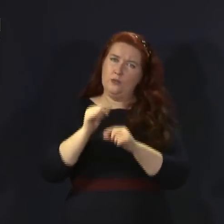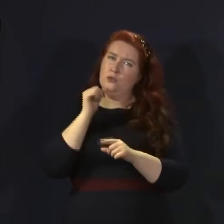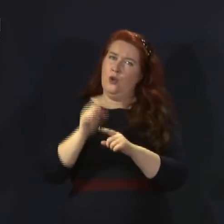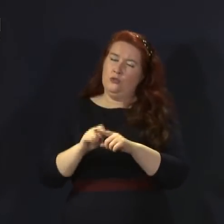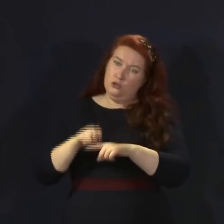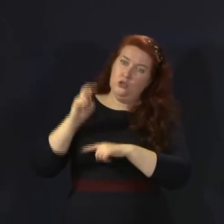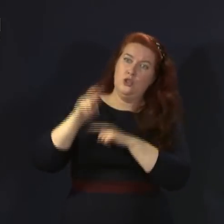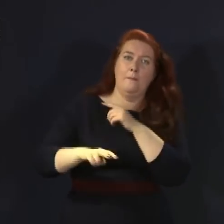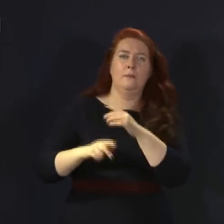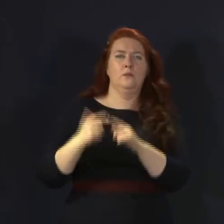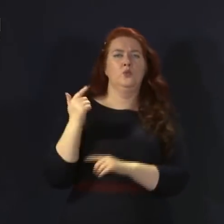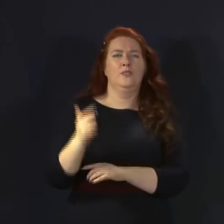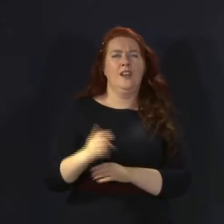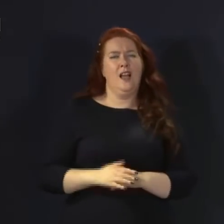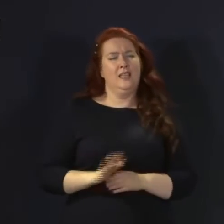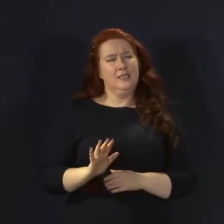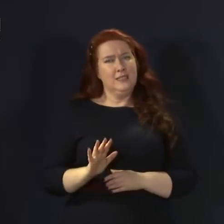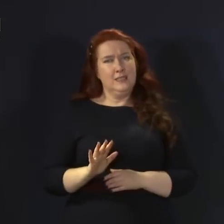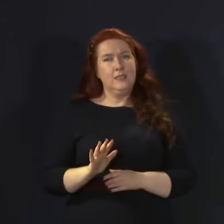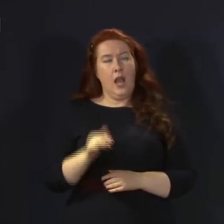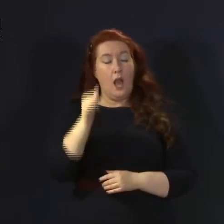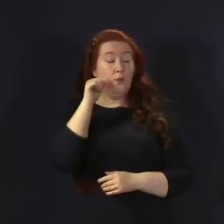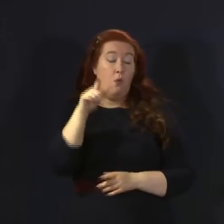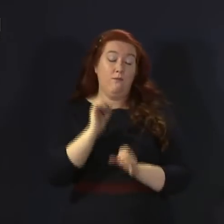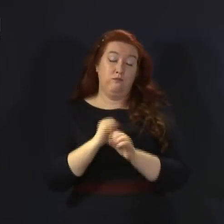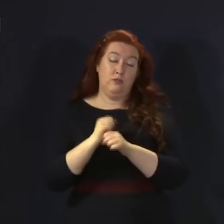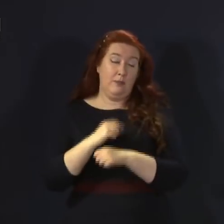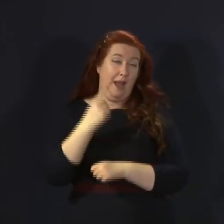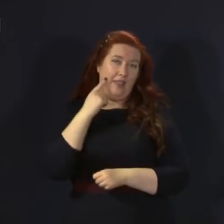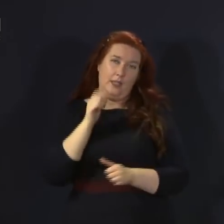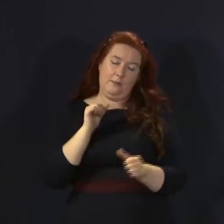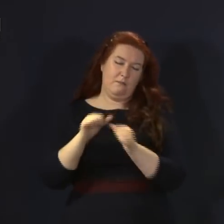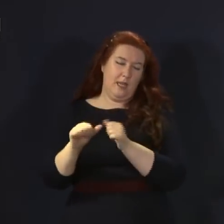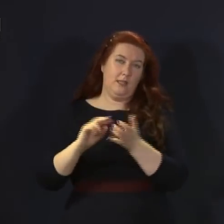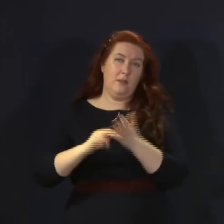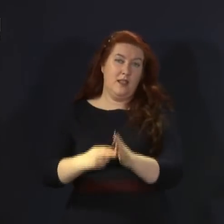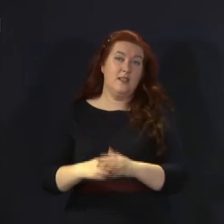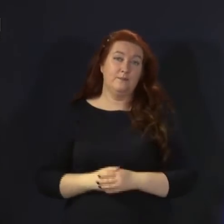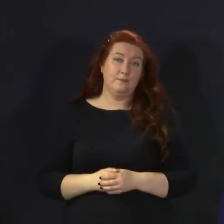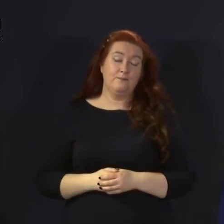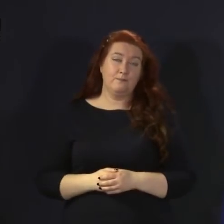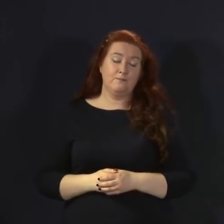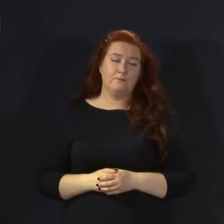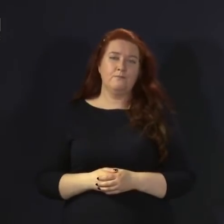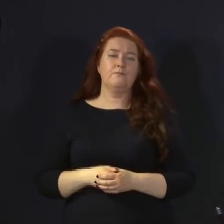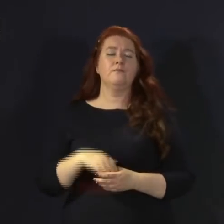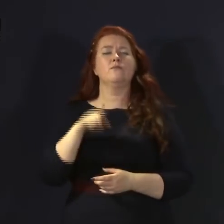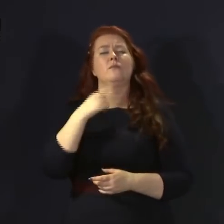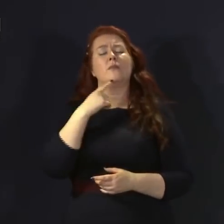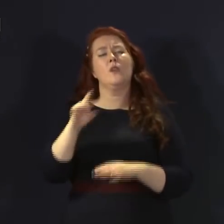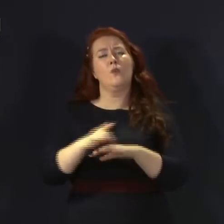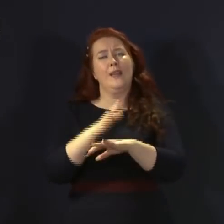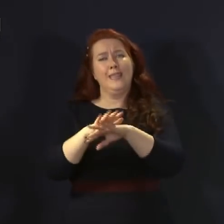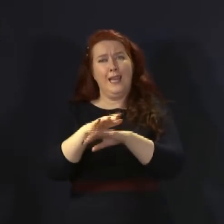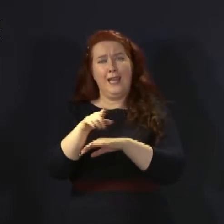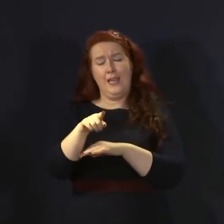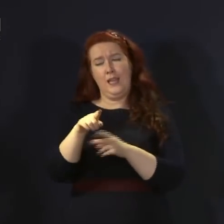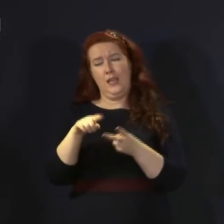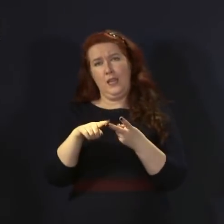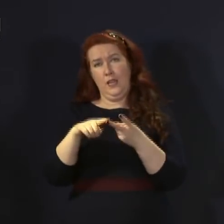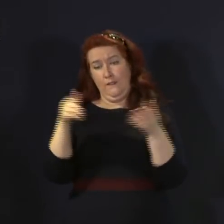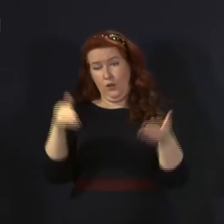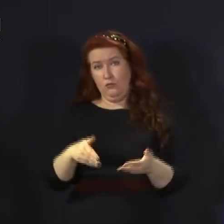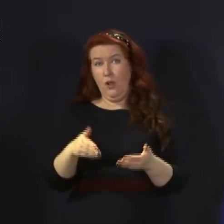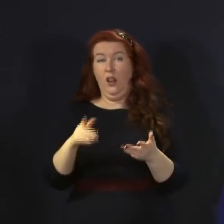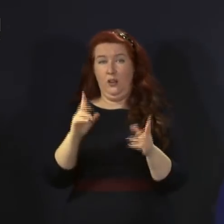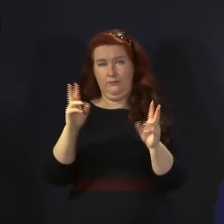for people, but I still think longer term it's the best approach to take. On weddings, weddings and funerals,